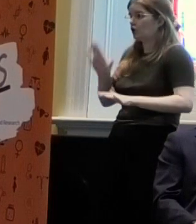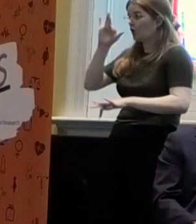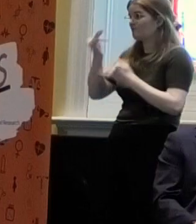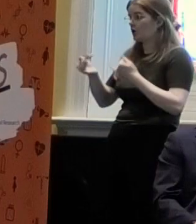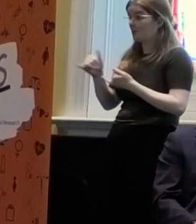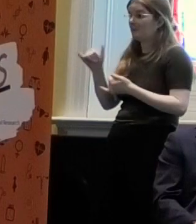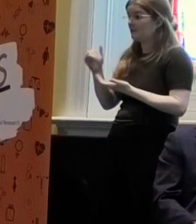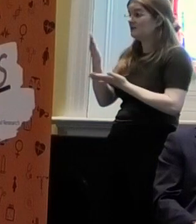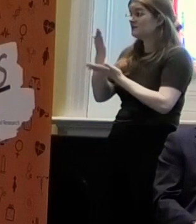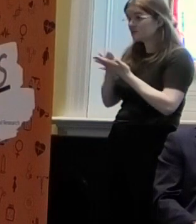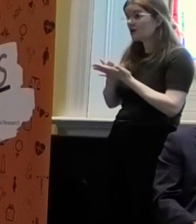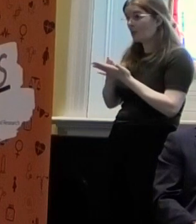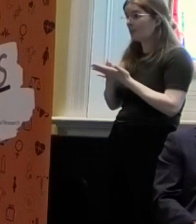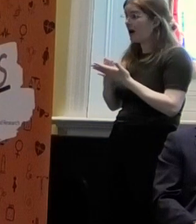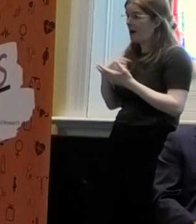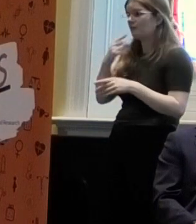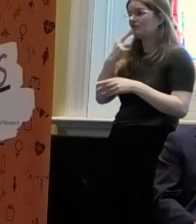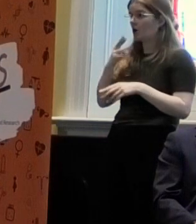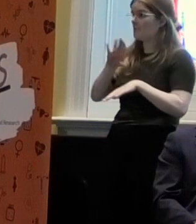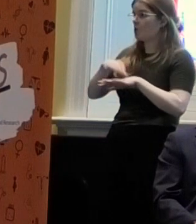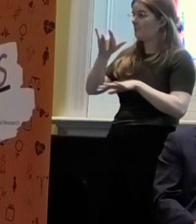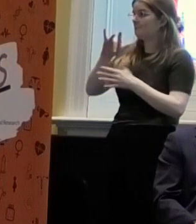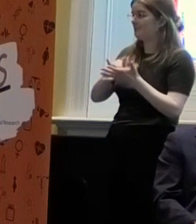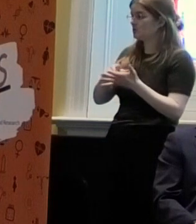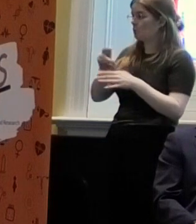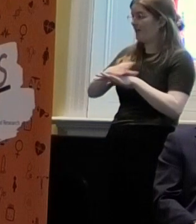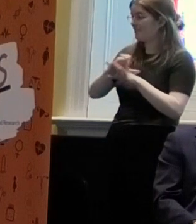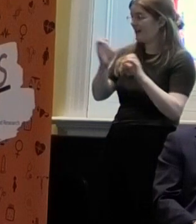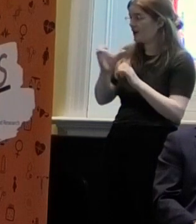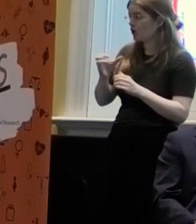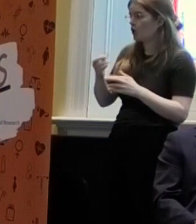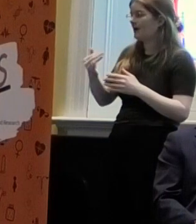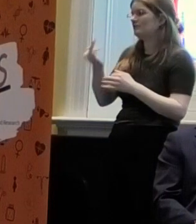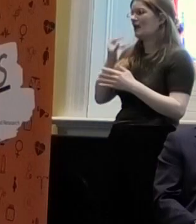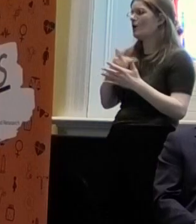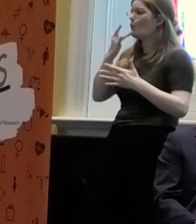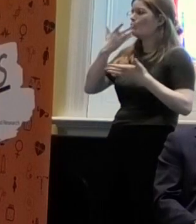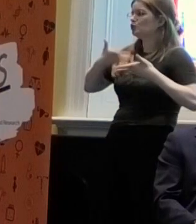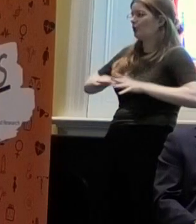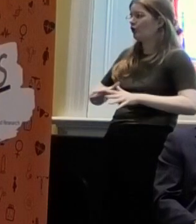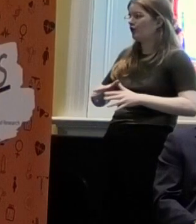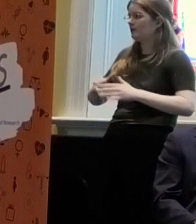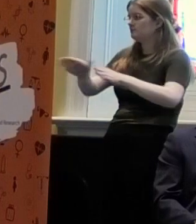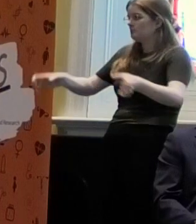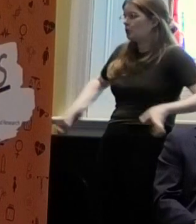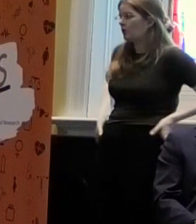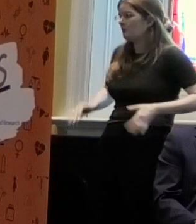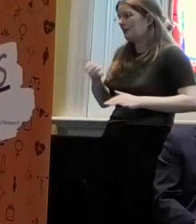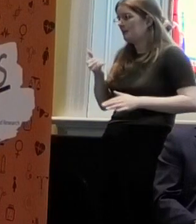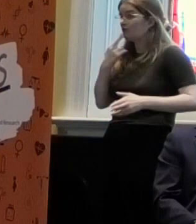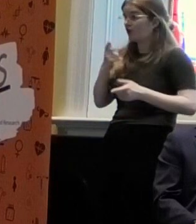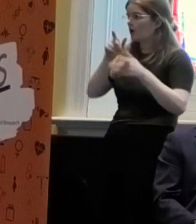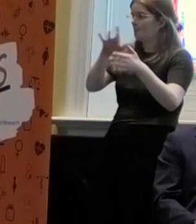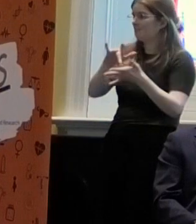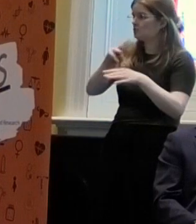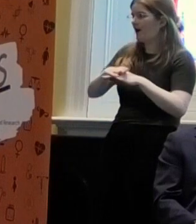they're hoping for. So some will choose more midwifery-led care, maybe like a pool birth, for example. But